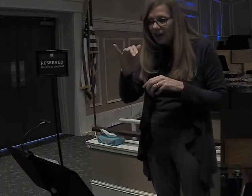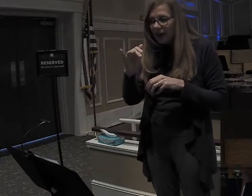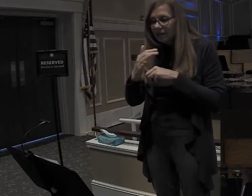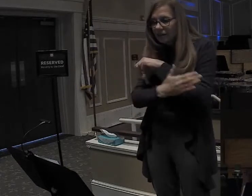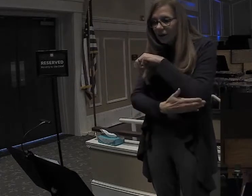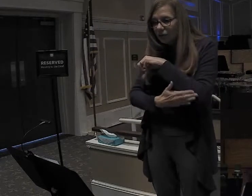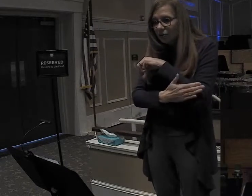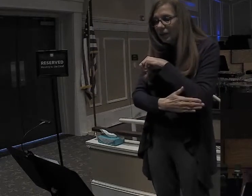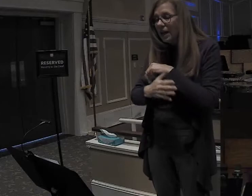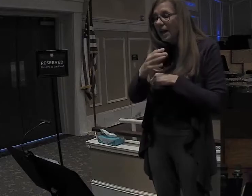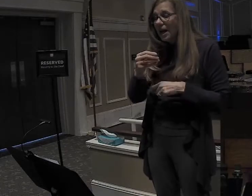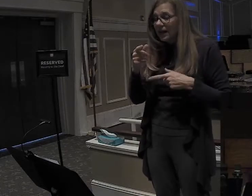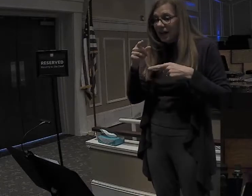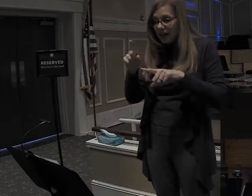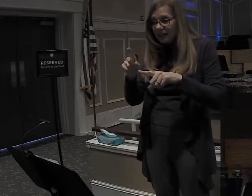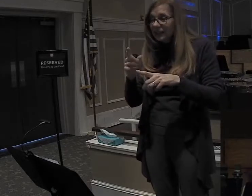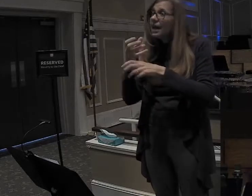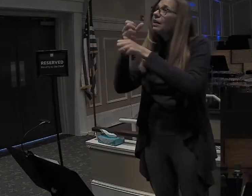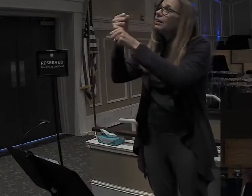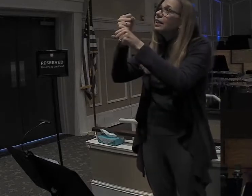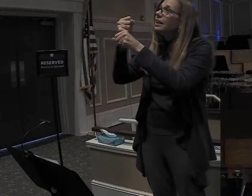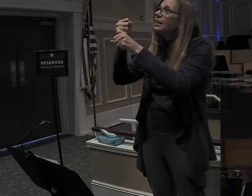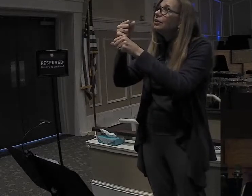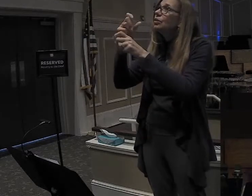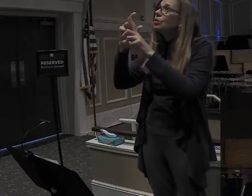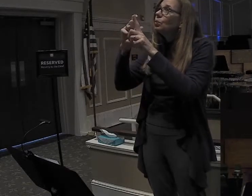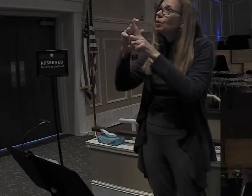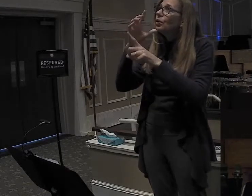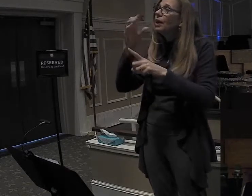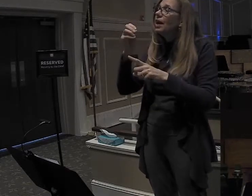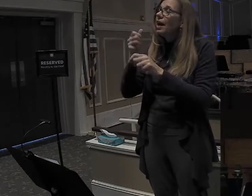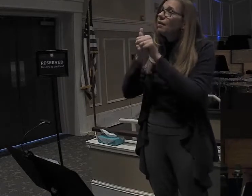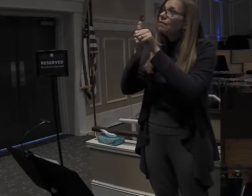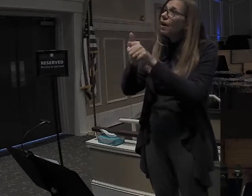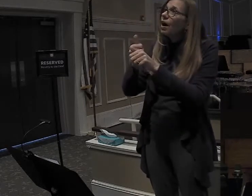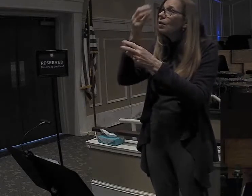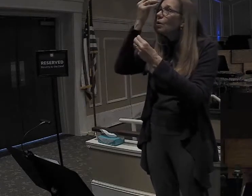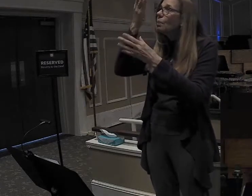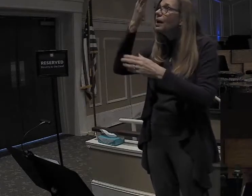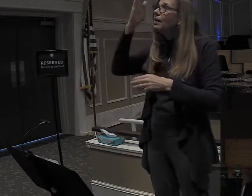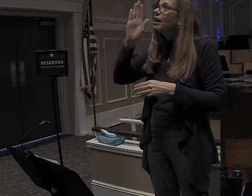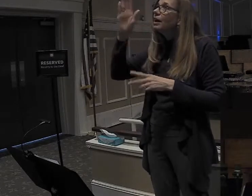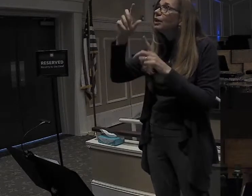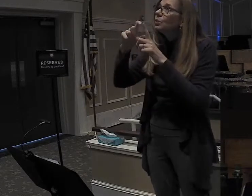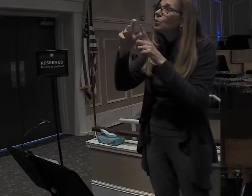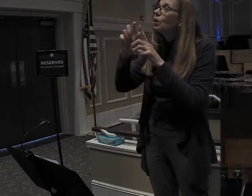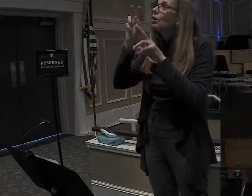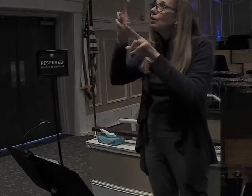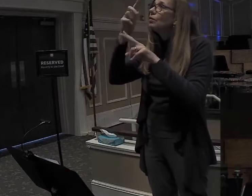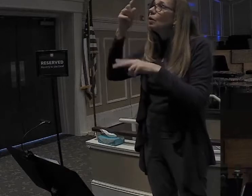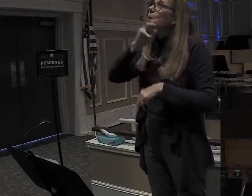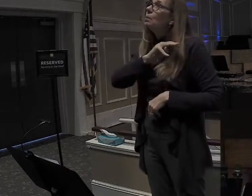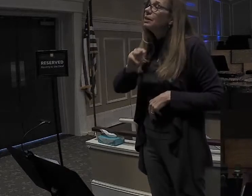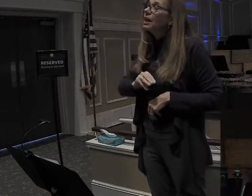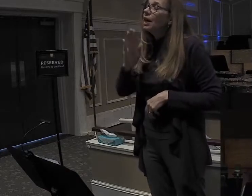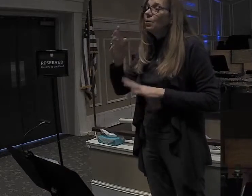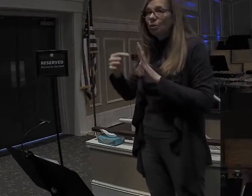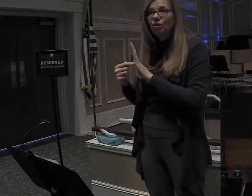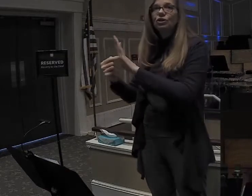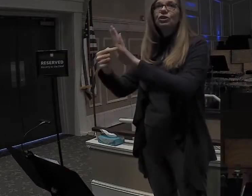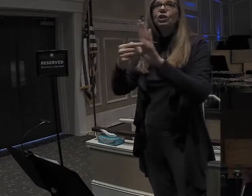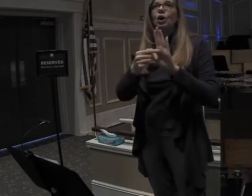to the promise of God of the coming Messiah, and as they live in obedience to God's word, they would demonstrate to the world